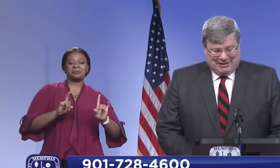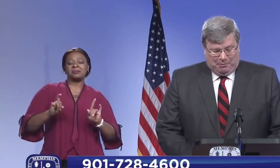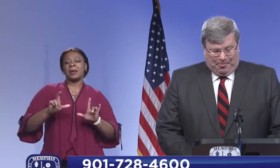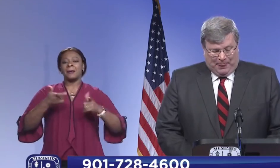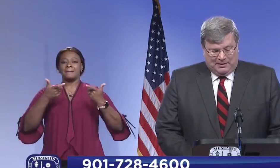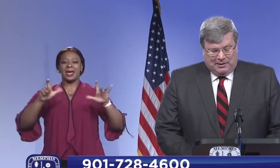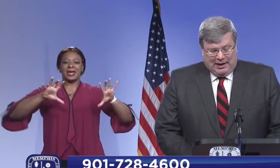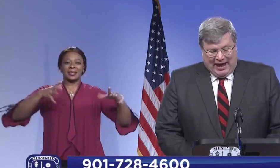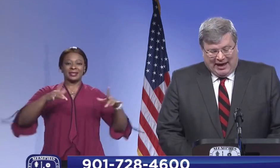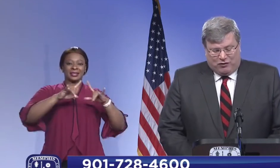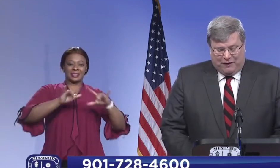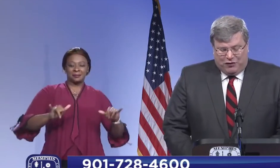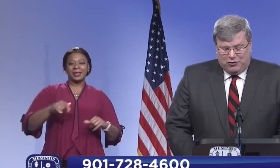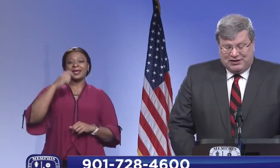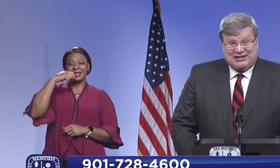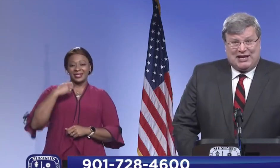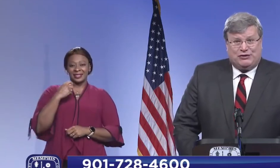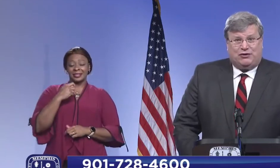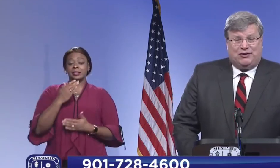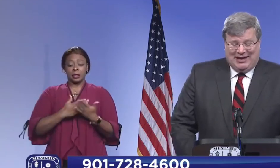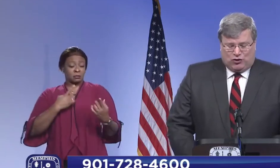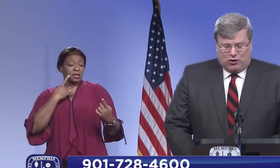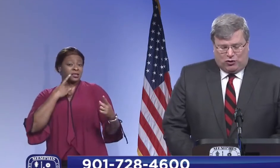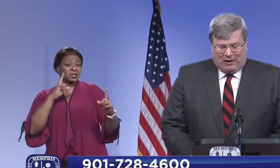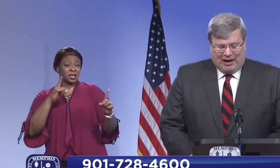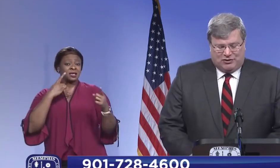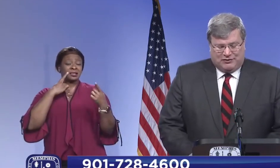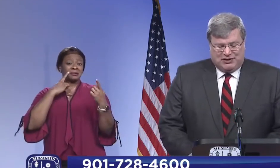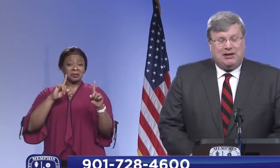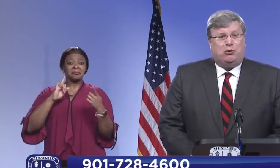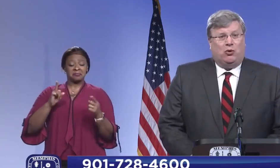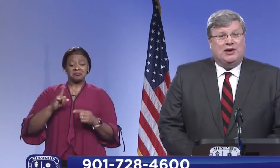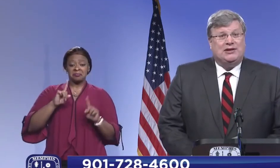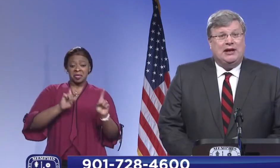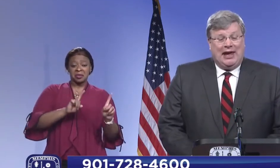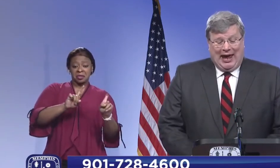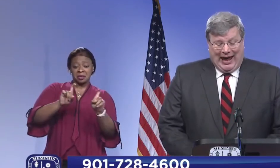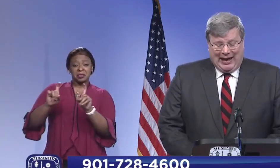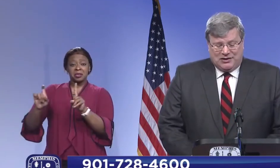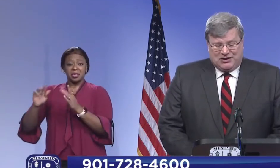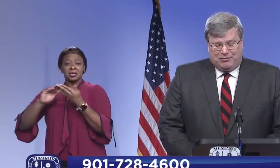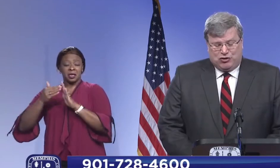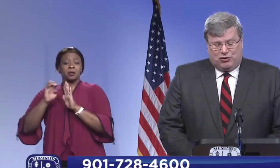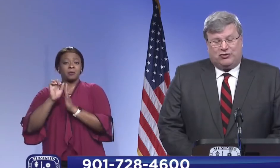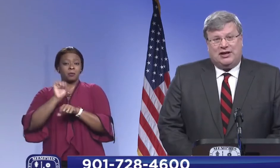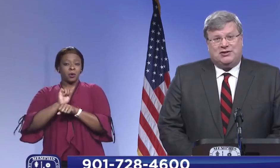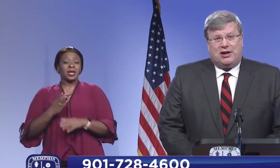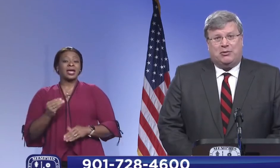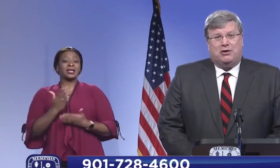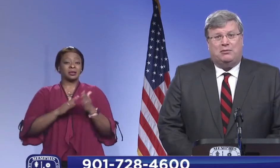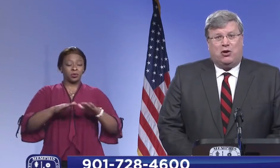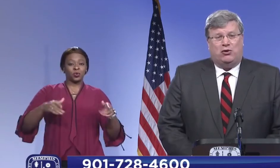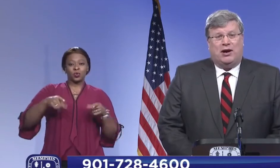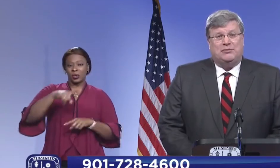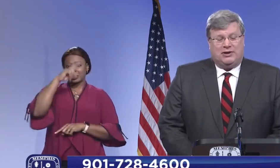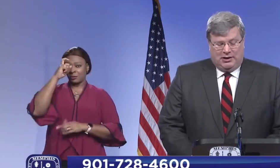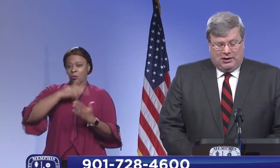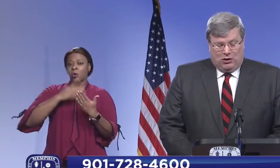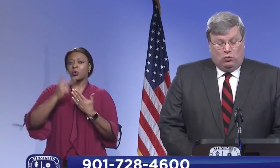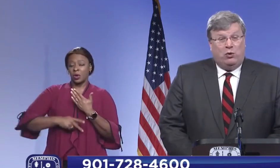testing. After a few successful internal rounds of city employees and some children in summer